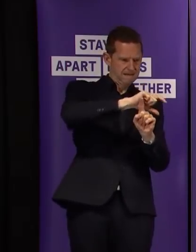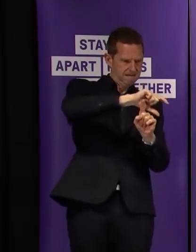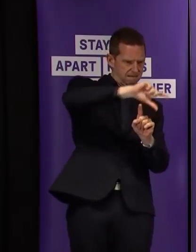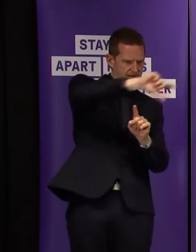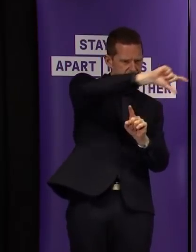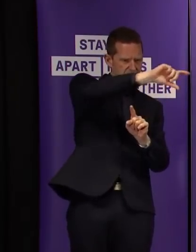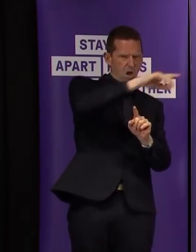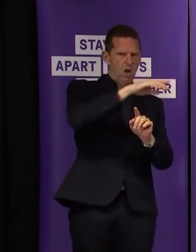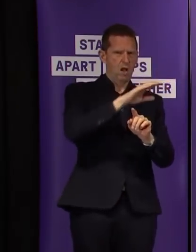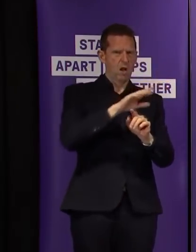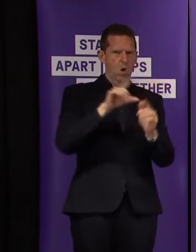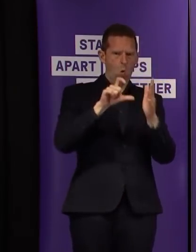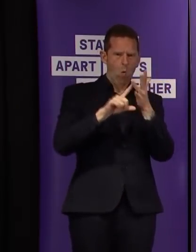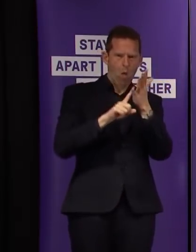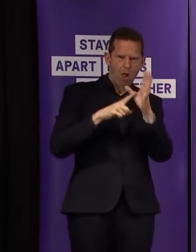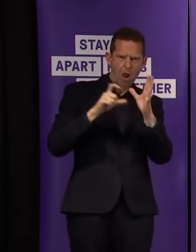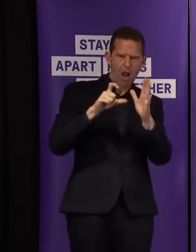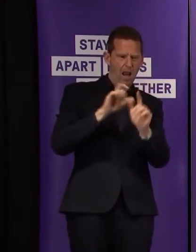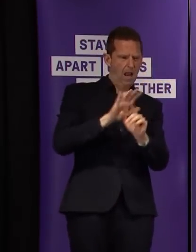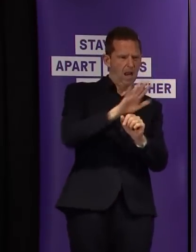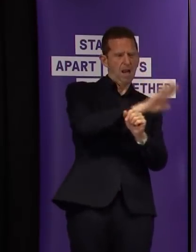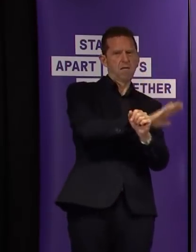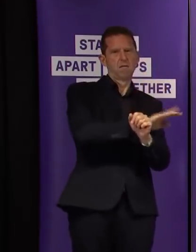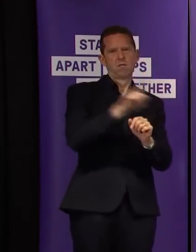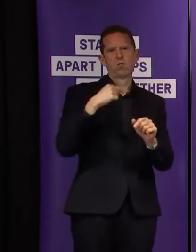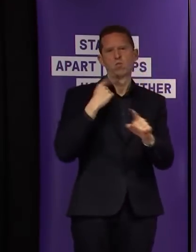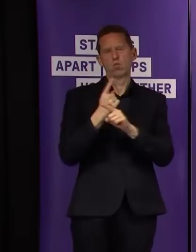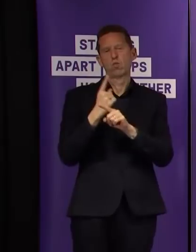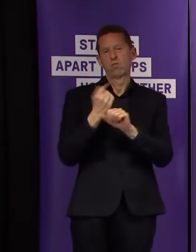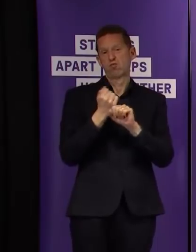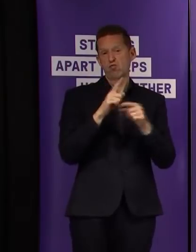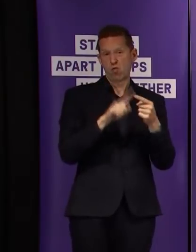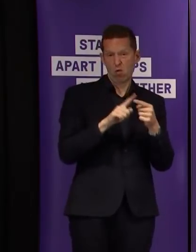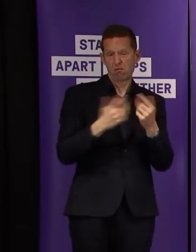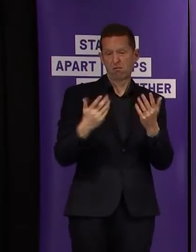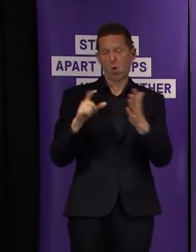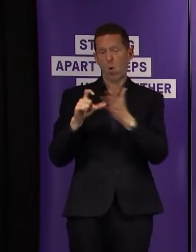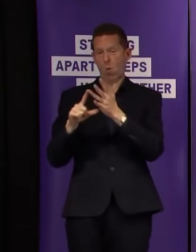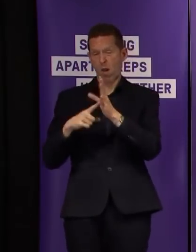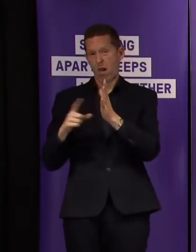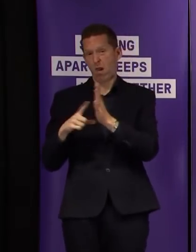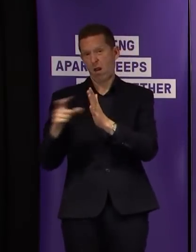have looked at that as a corridor, and today we've talked about Geelong, we've talked about Colac, and